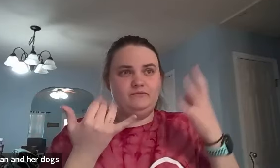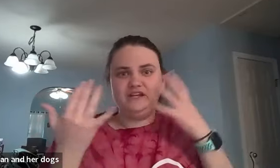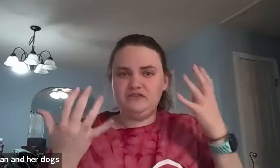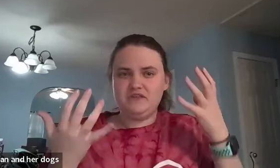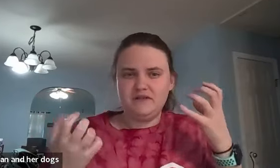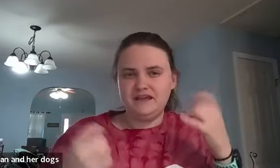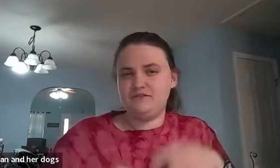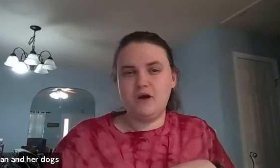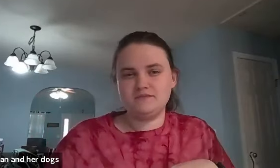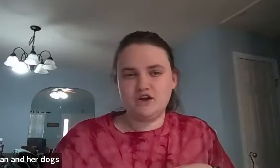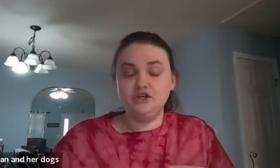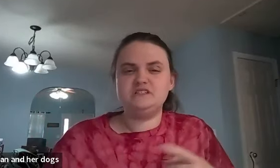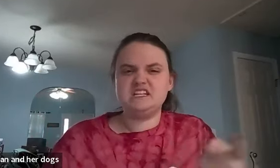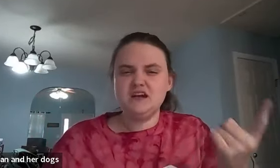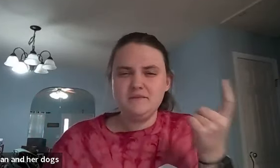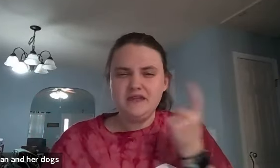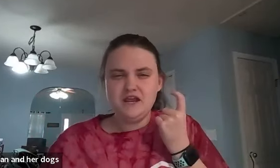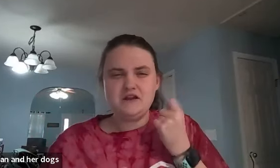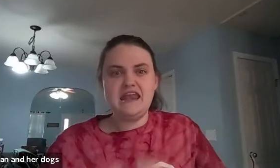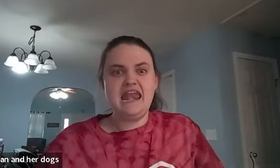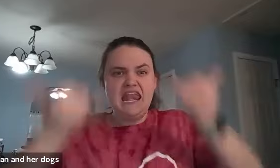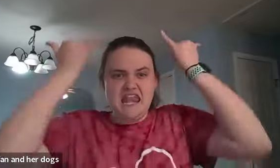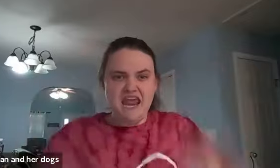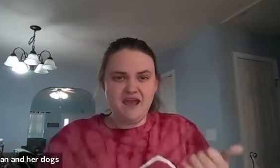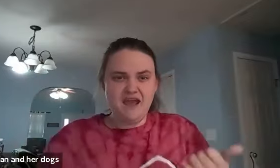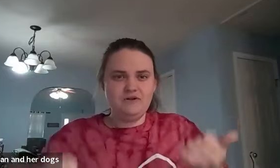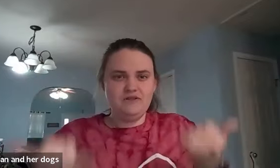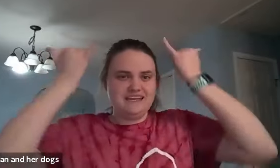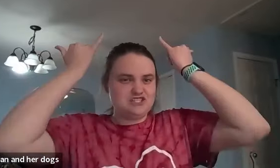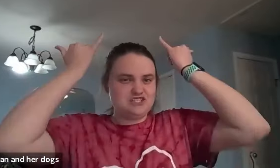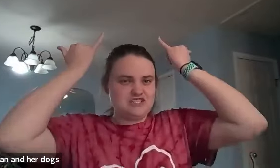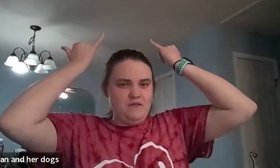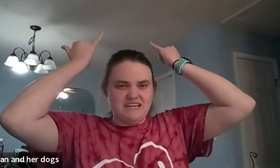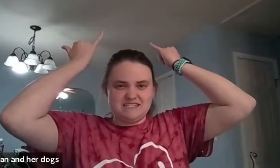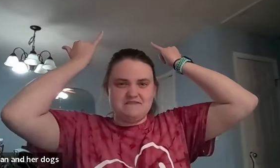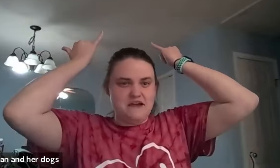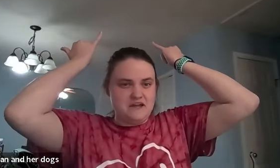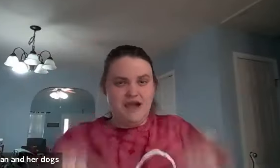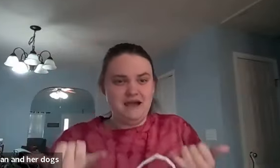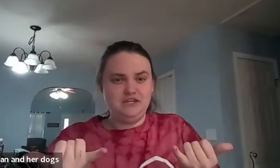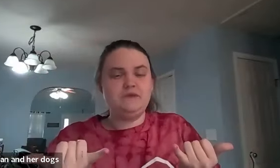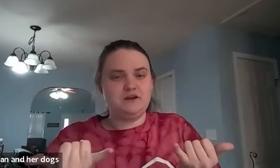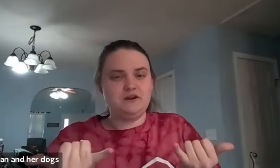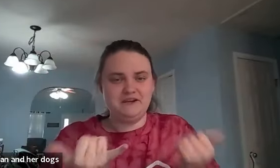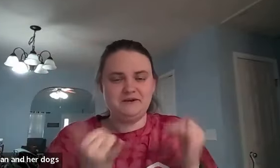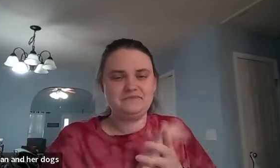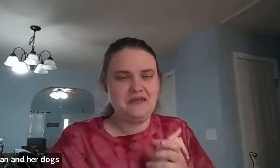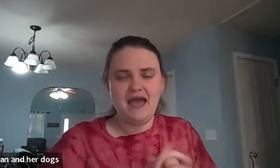when you think about like if your mom's like calling you, it's like, come in here now. Like it's just that one, like it's that final, you better be here. I